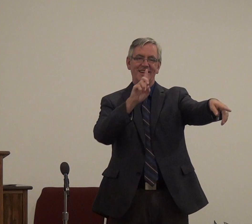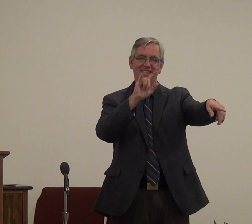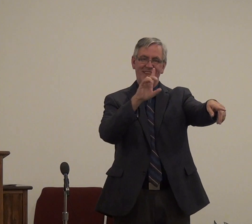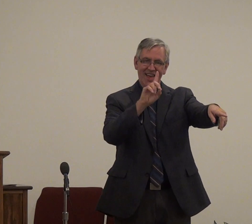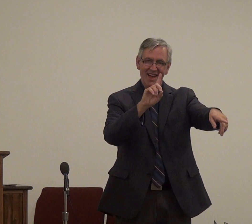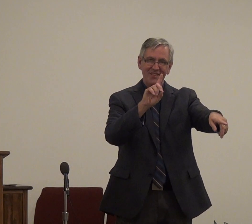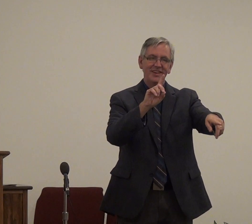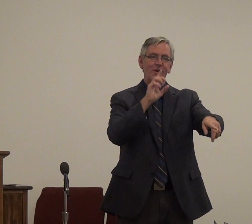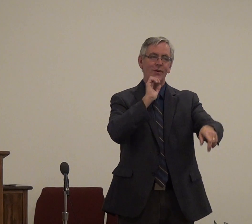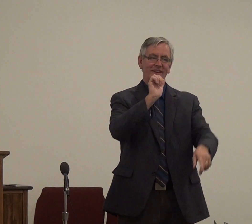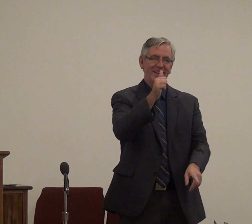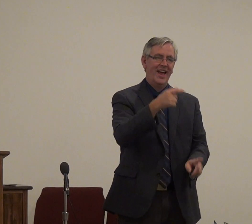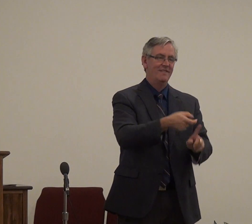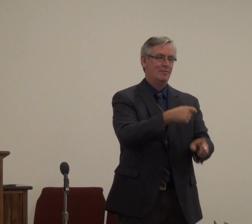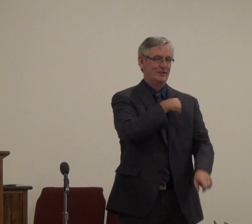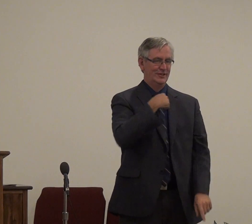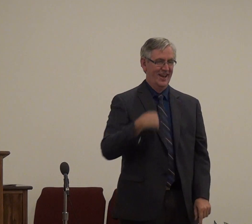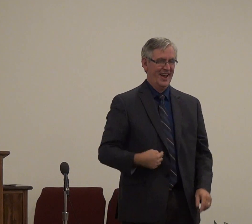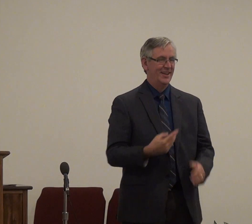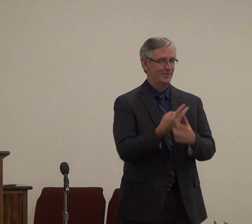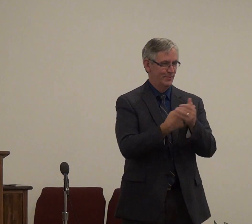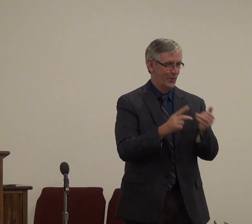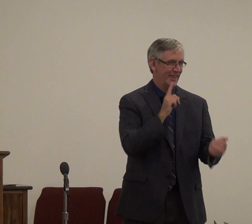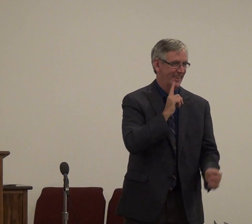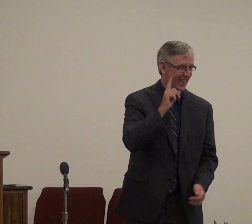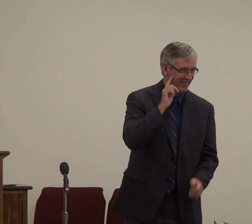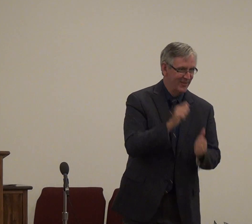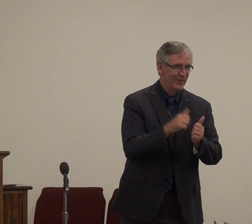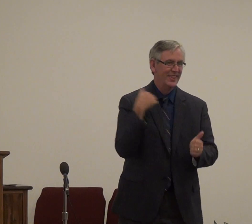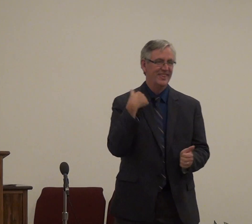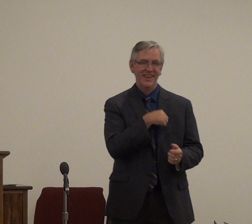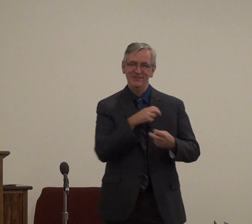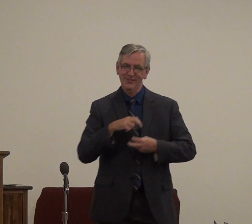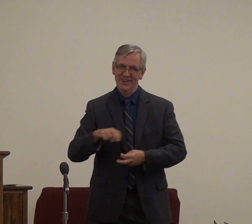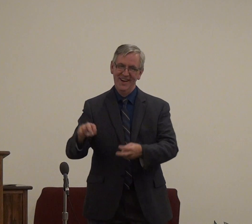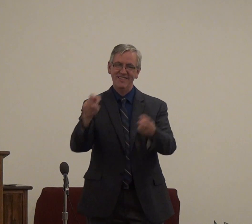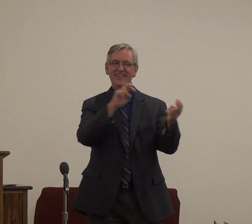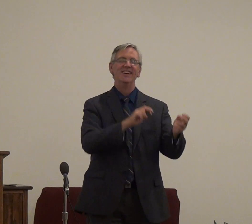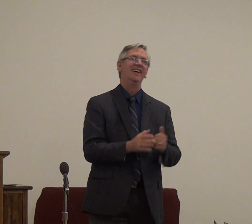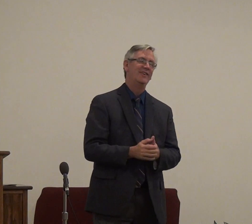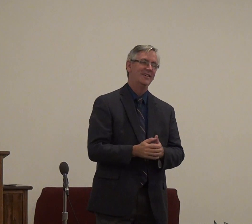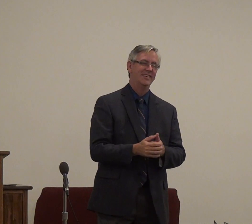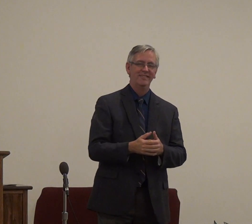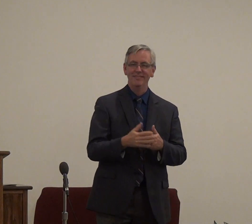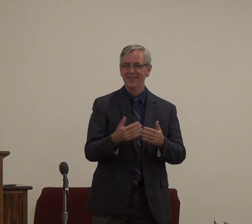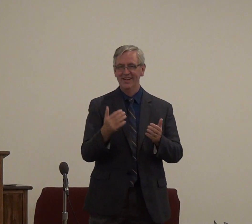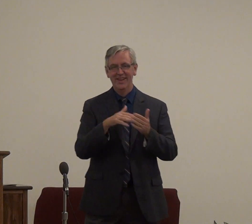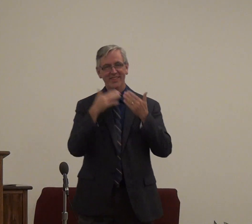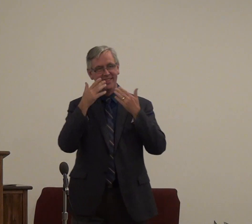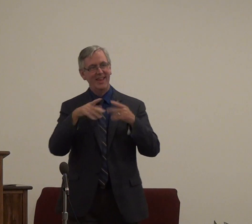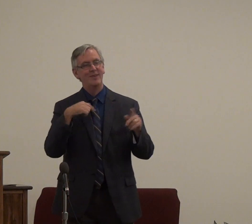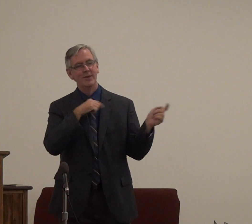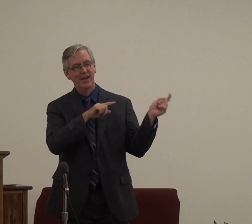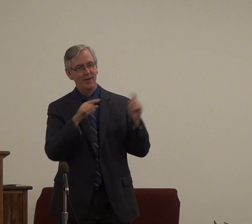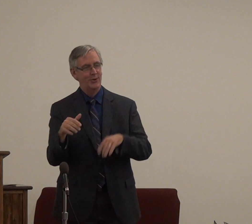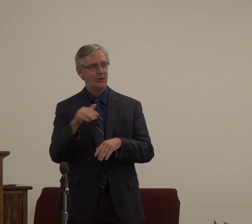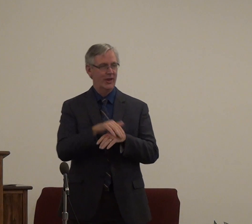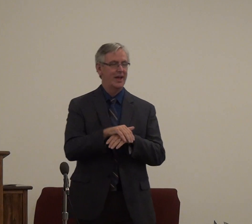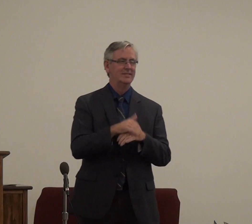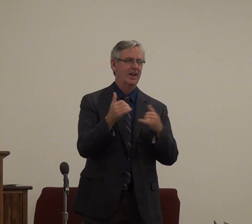Peru. And then this is David. He's 10, and he's from China. And we're so glad to have them with us as we travel. I'm